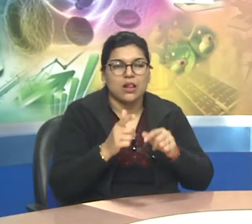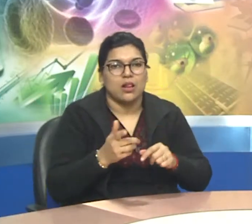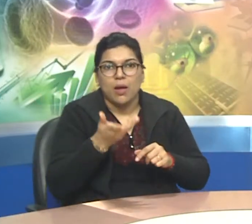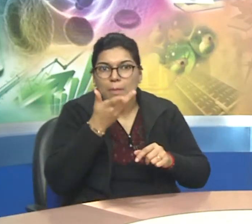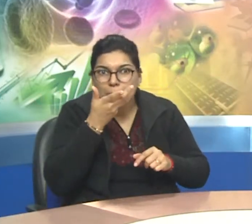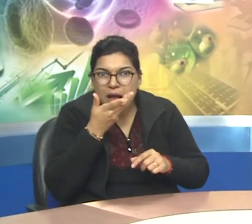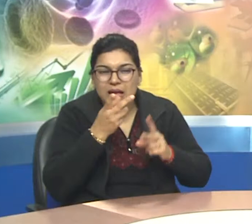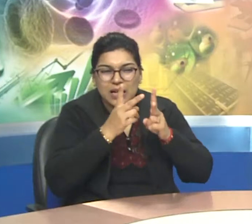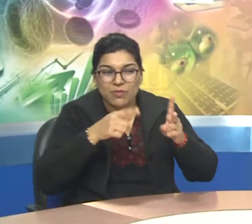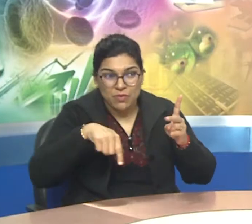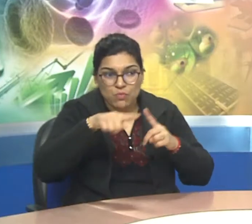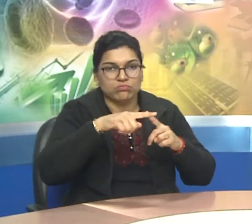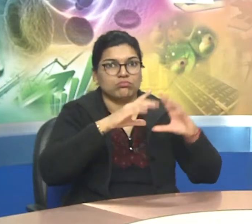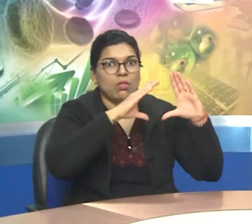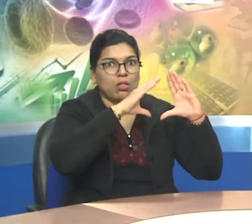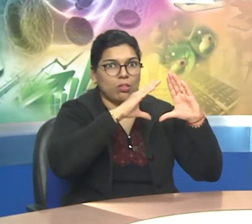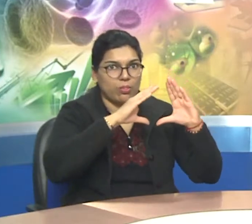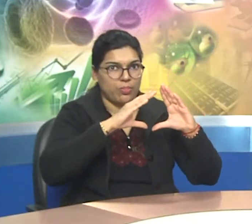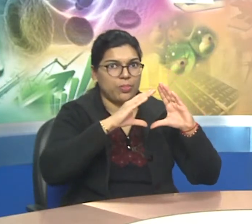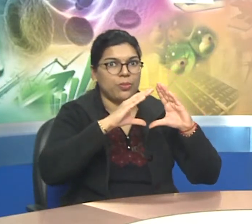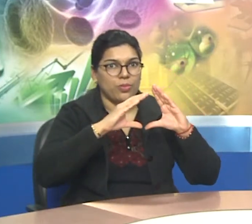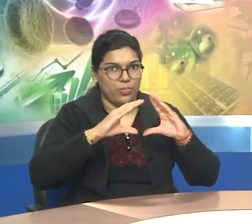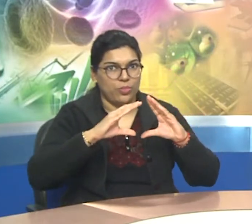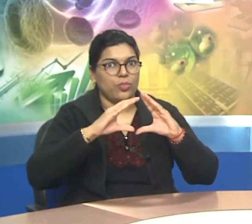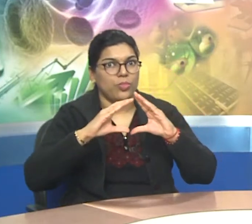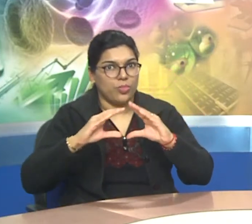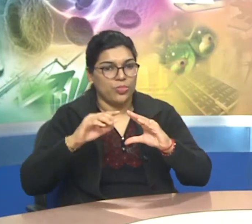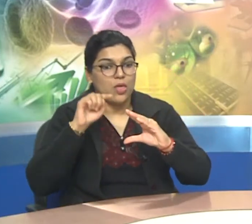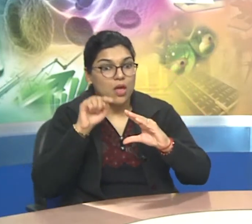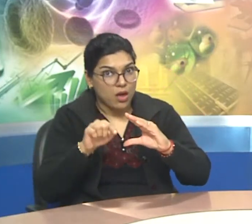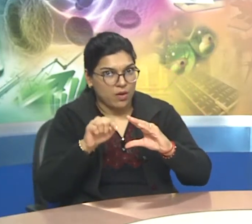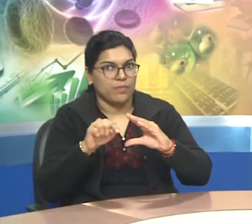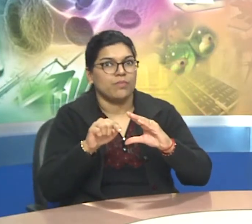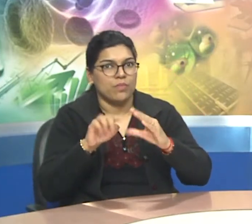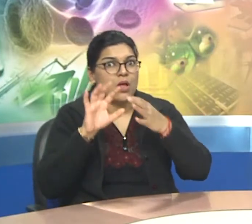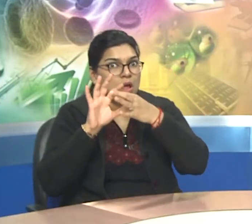As all these natural resources are declining day by day